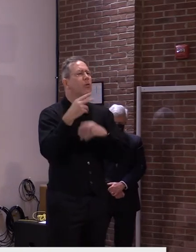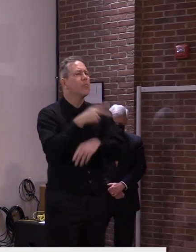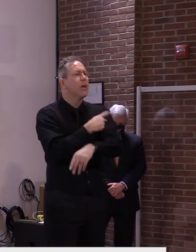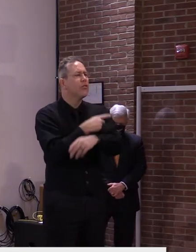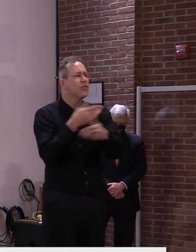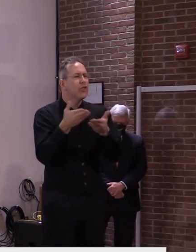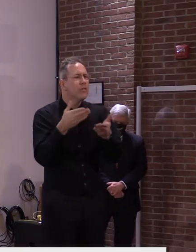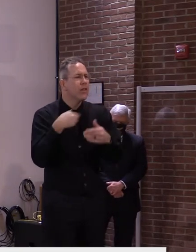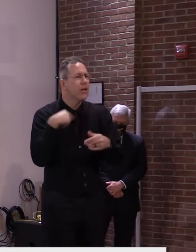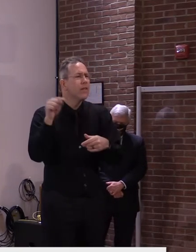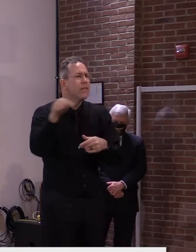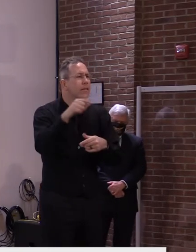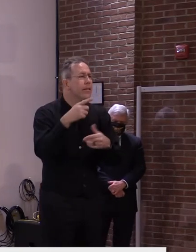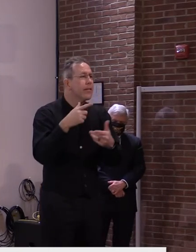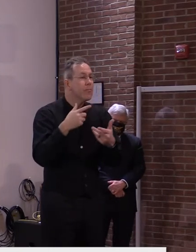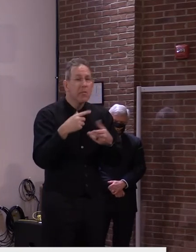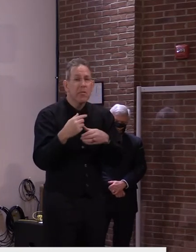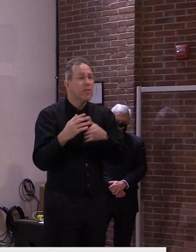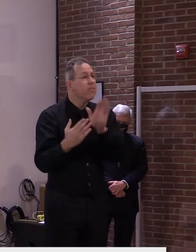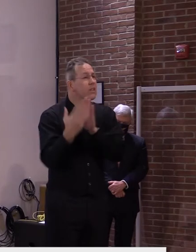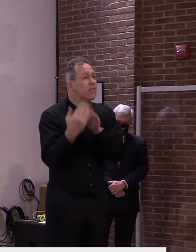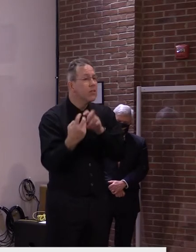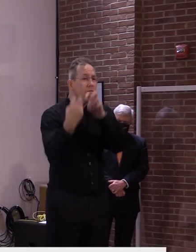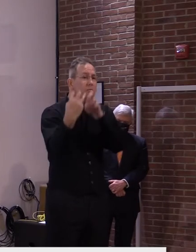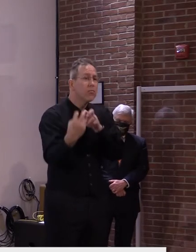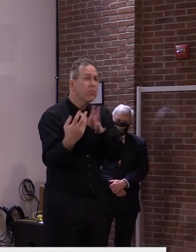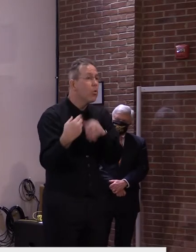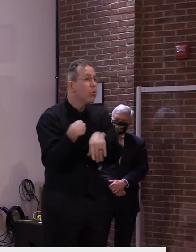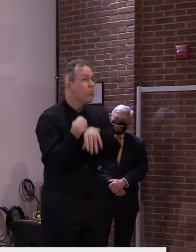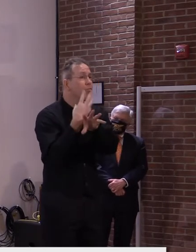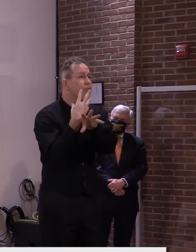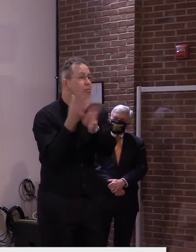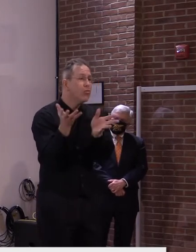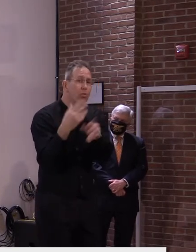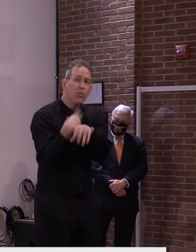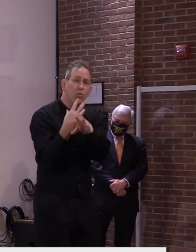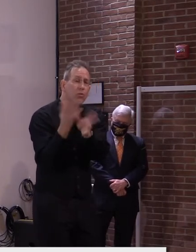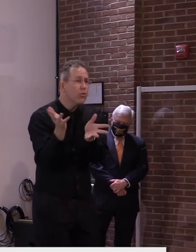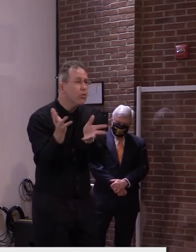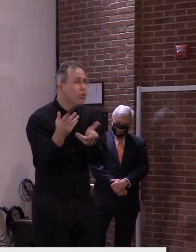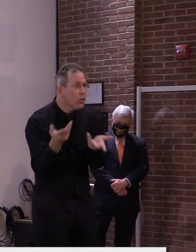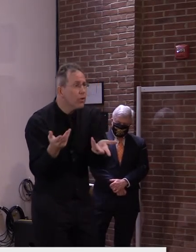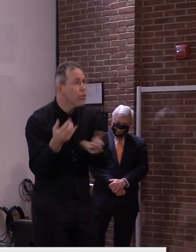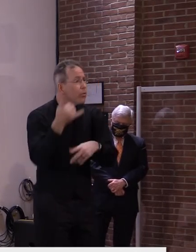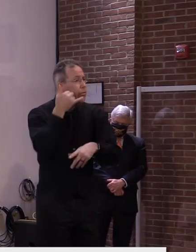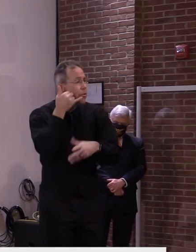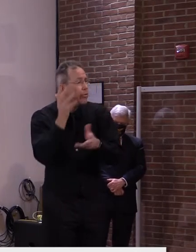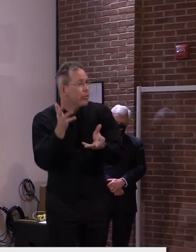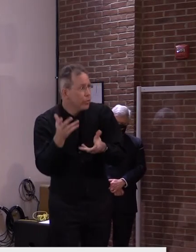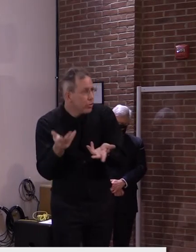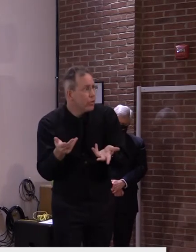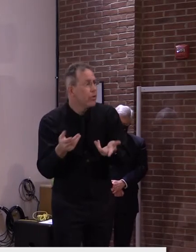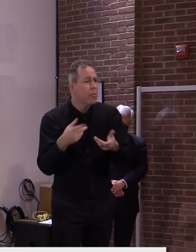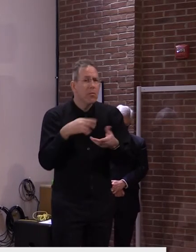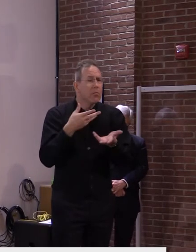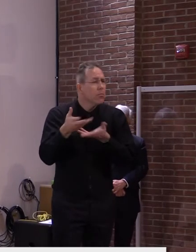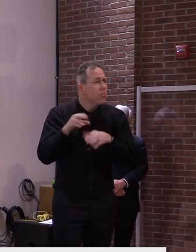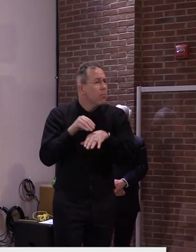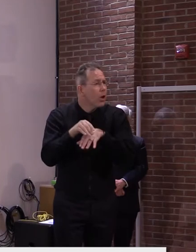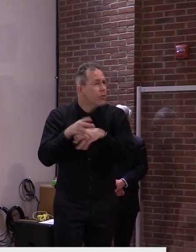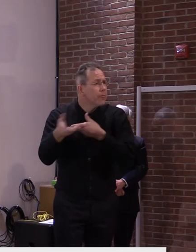person or through telepsychiatry, I guess you would call it, or telebehavioral health.